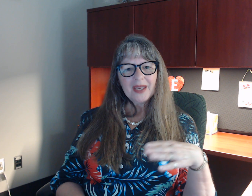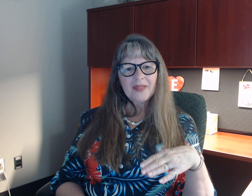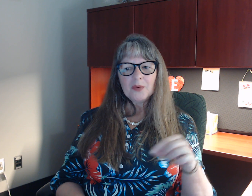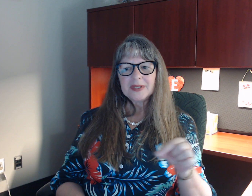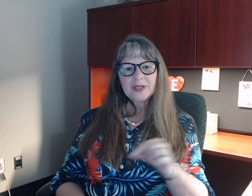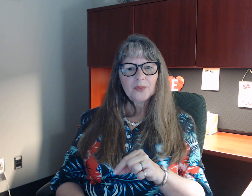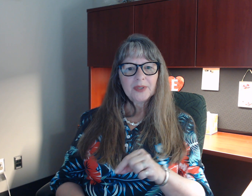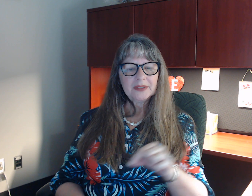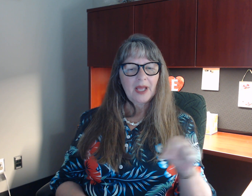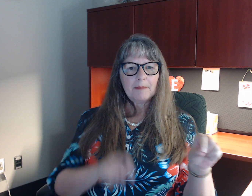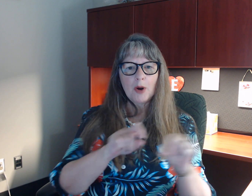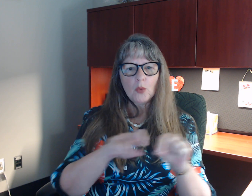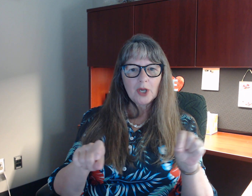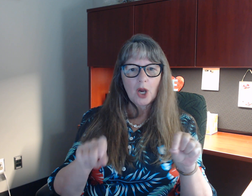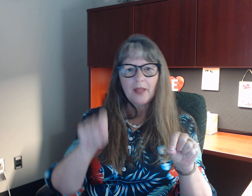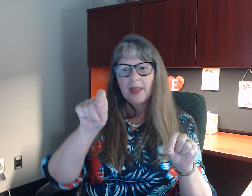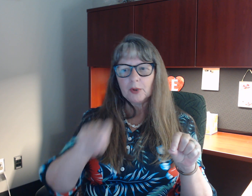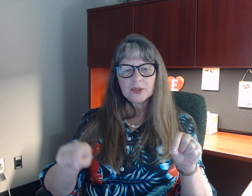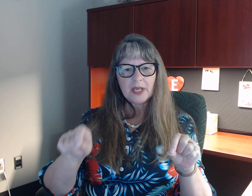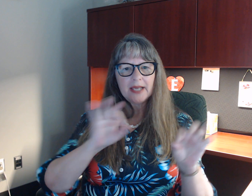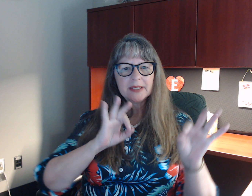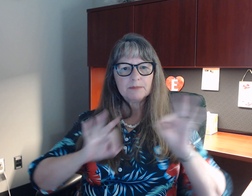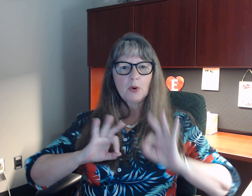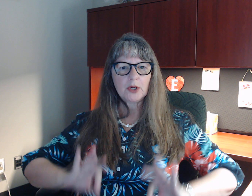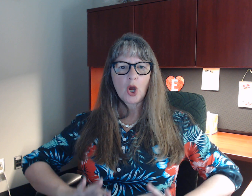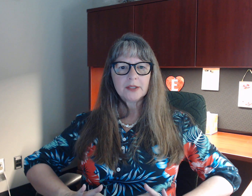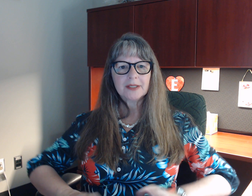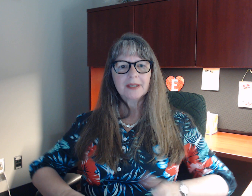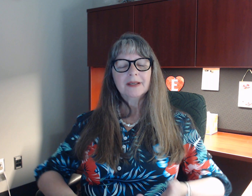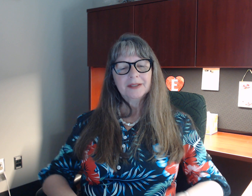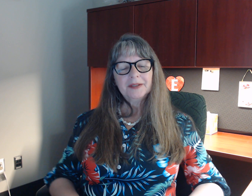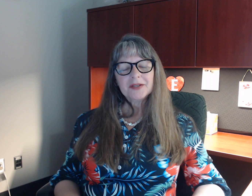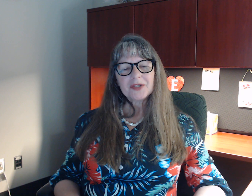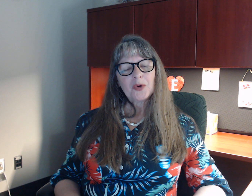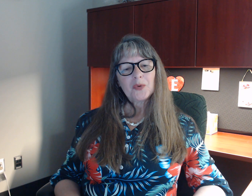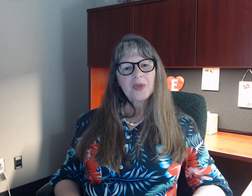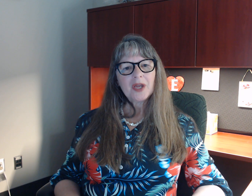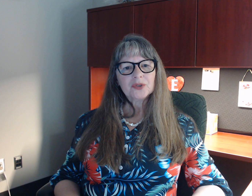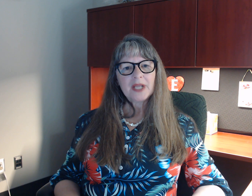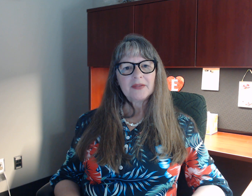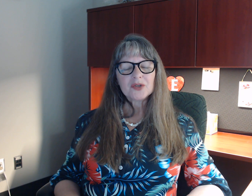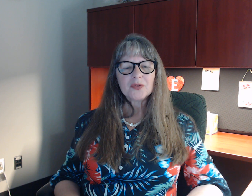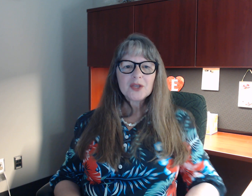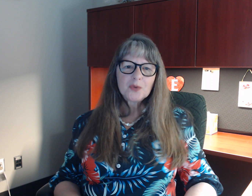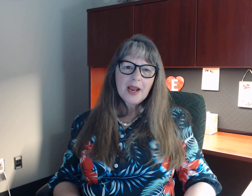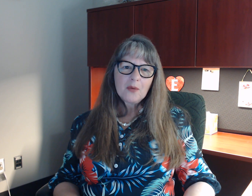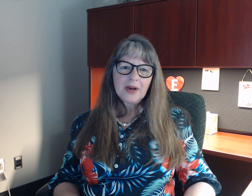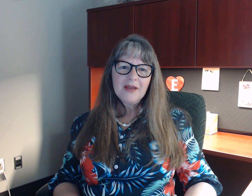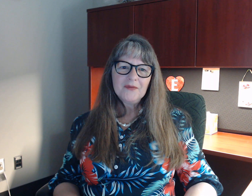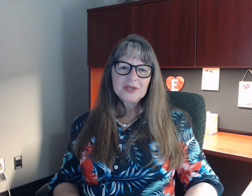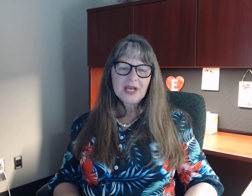and then we see it written like a polka dot, and that person has polka dots. So they understand that. So that's why I want to emphasize